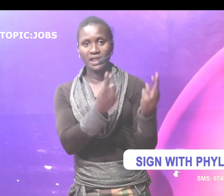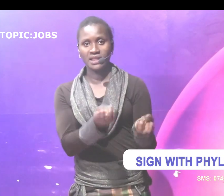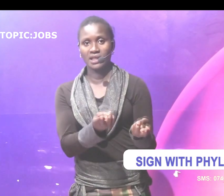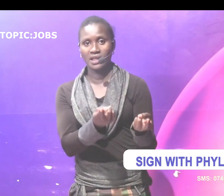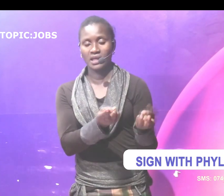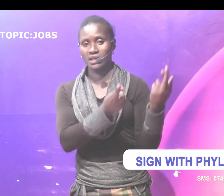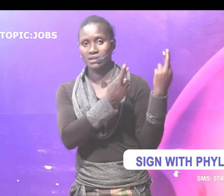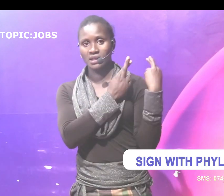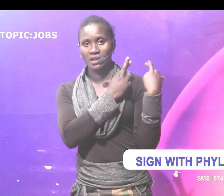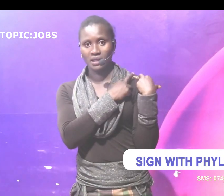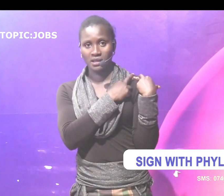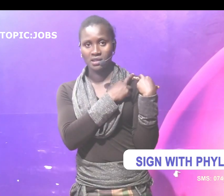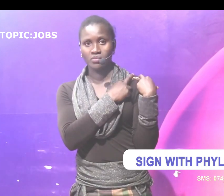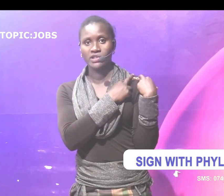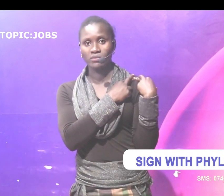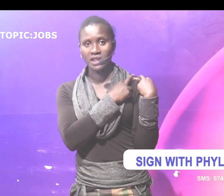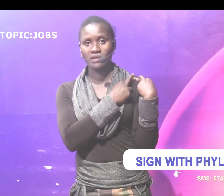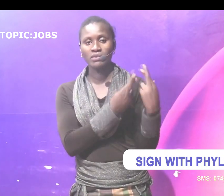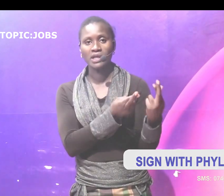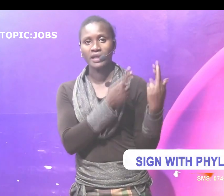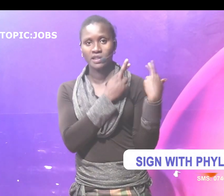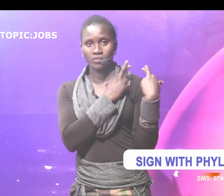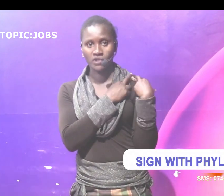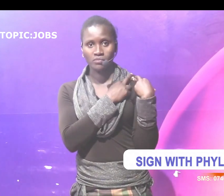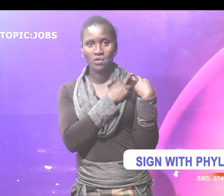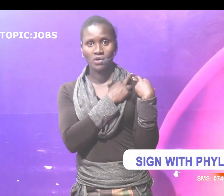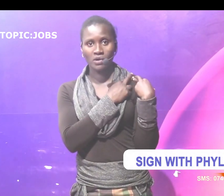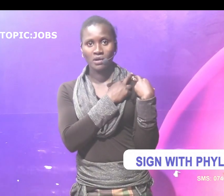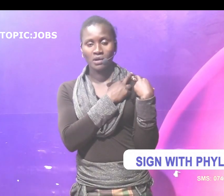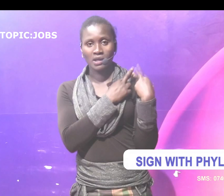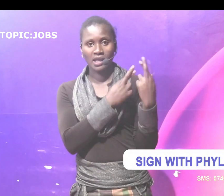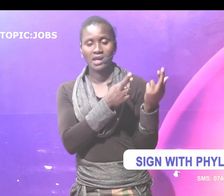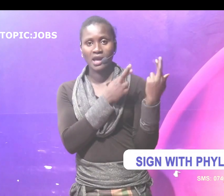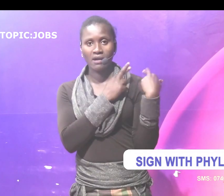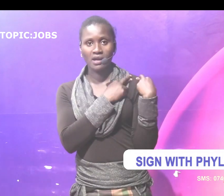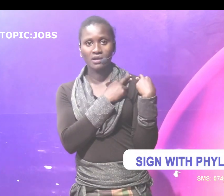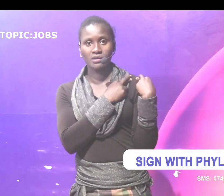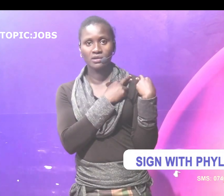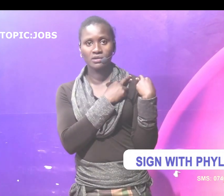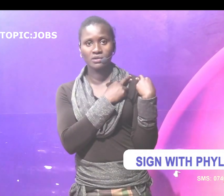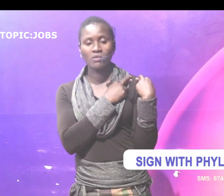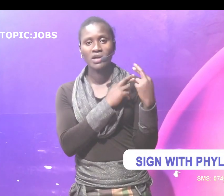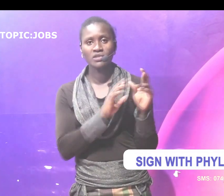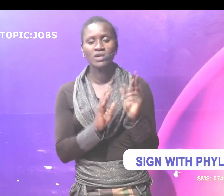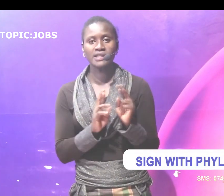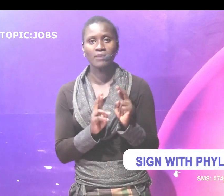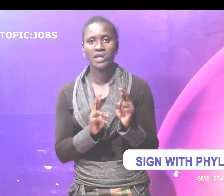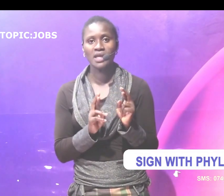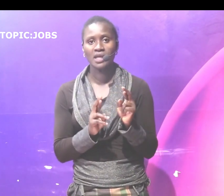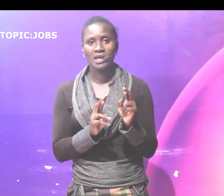like this. Responsibility, being responsible, caring. so much, doing something that